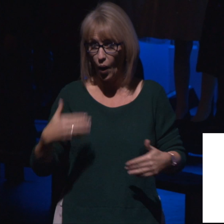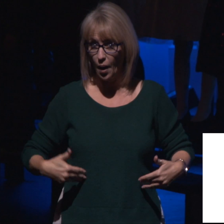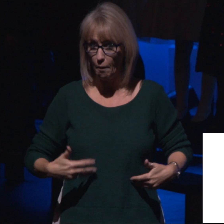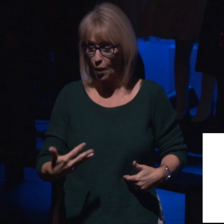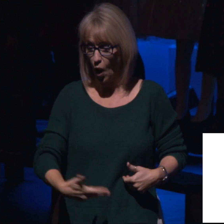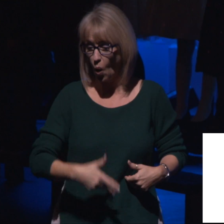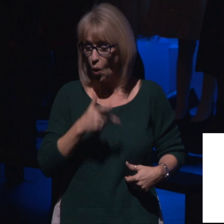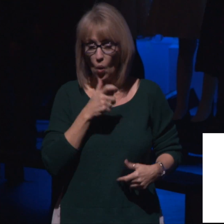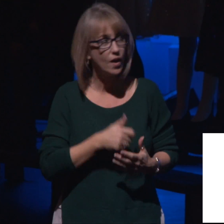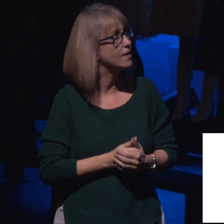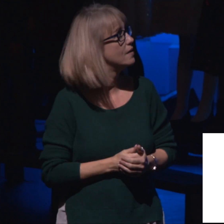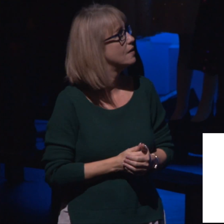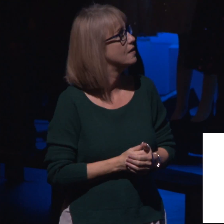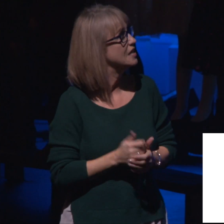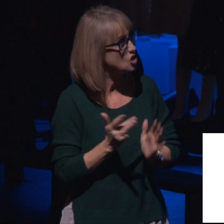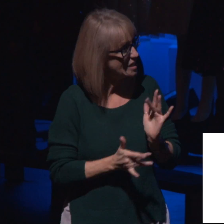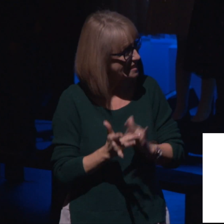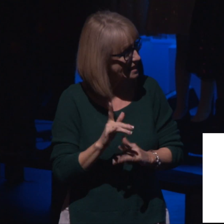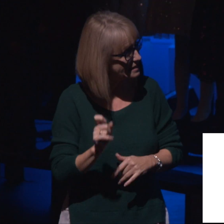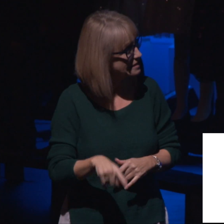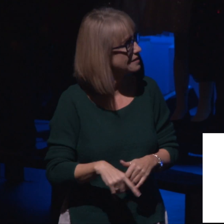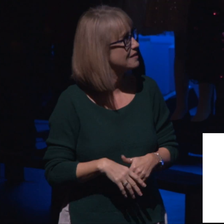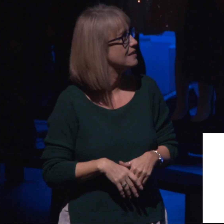I think Jesus did.